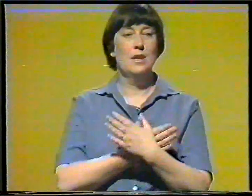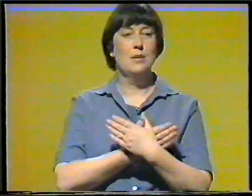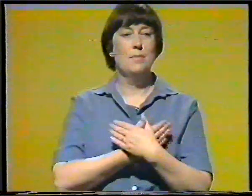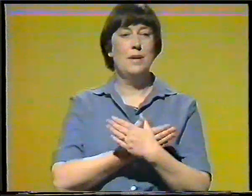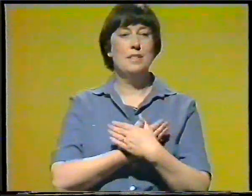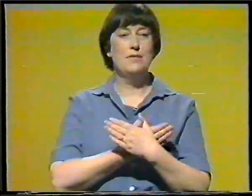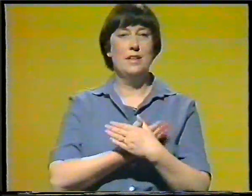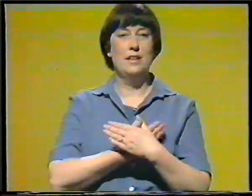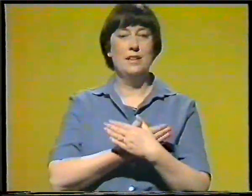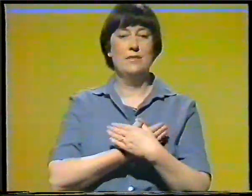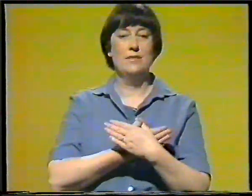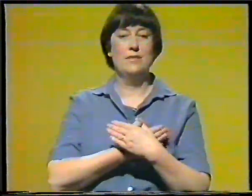Butterfly.